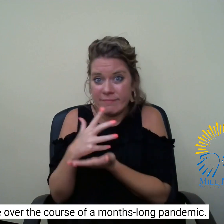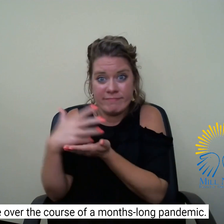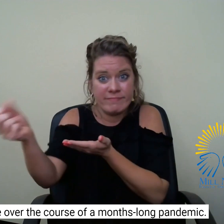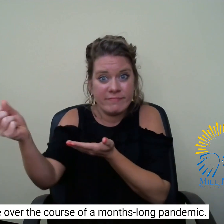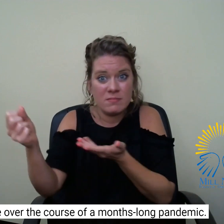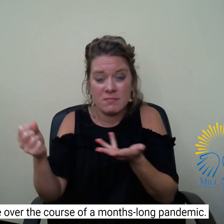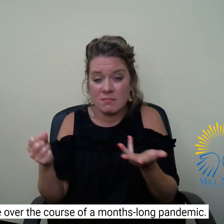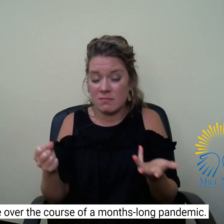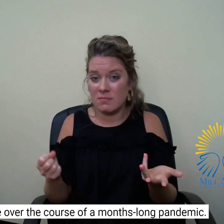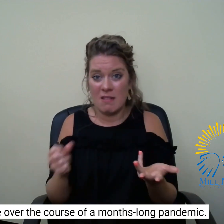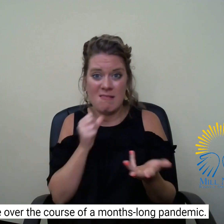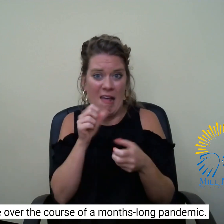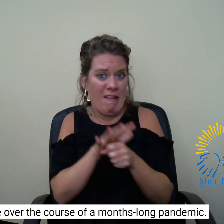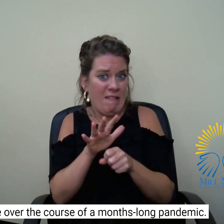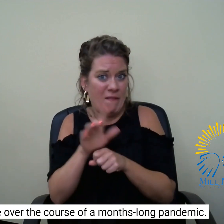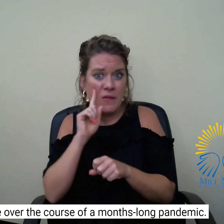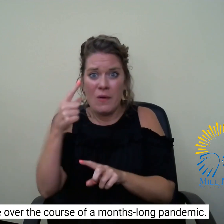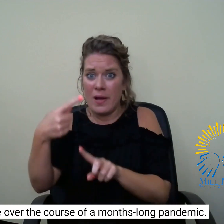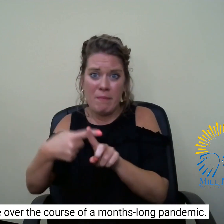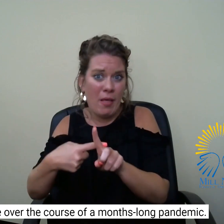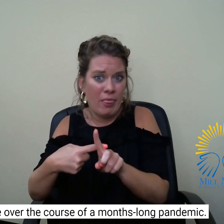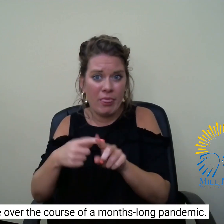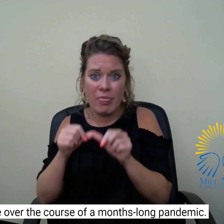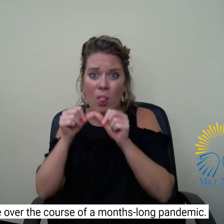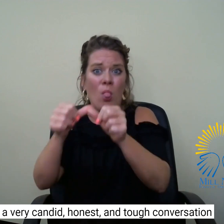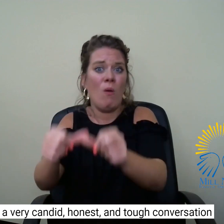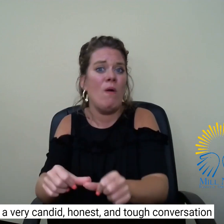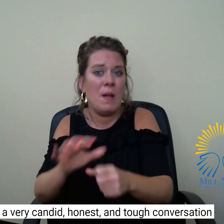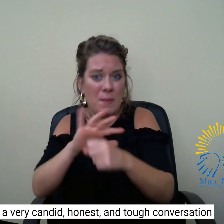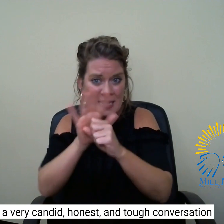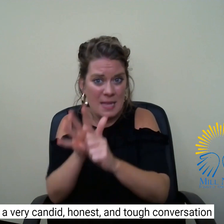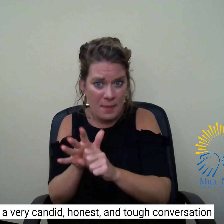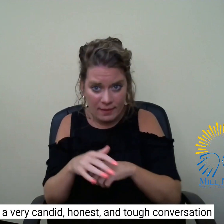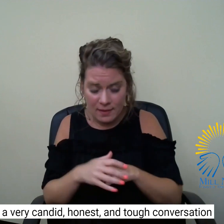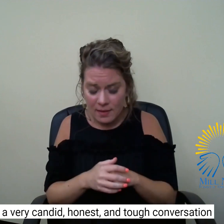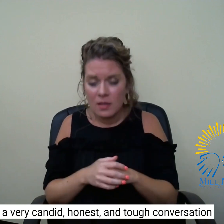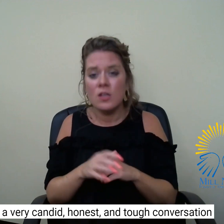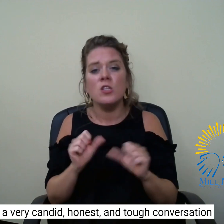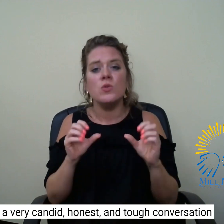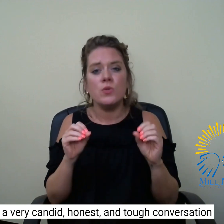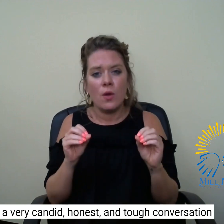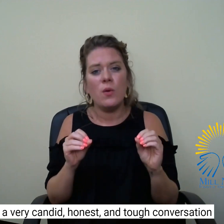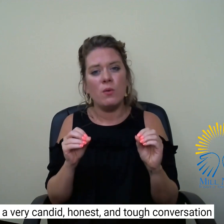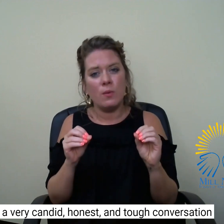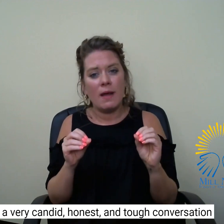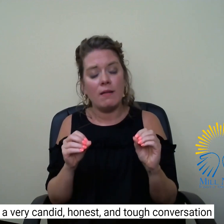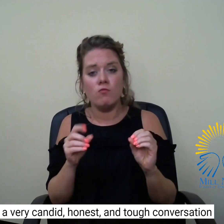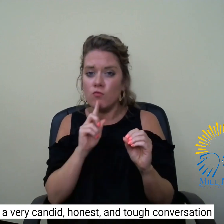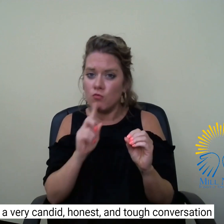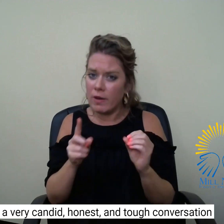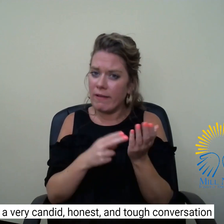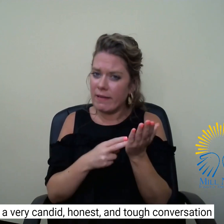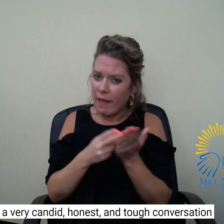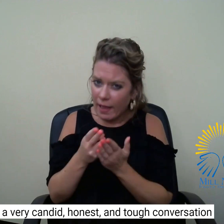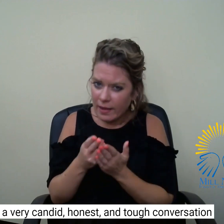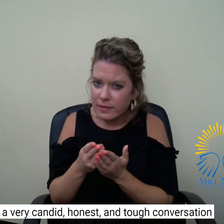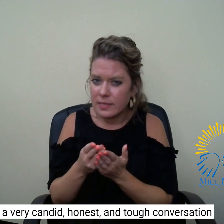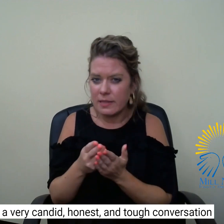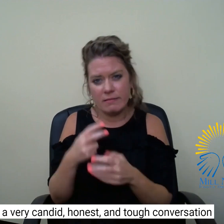over the course of a months-long pandemic. And so I also had a very candid, honest, and tough conversation with